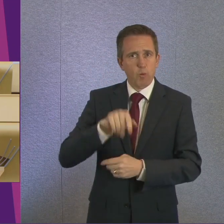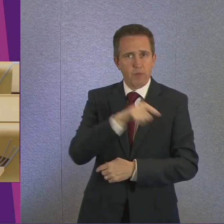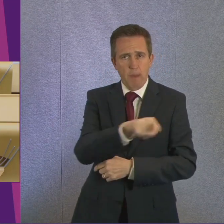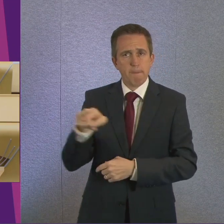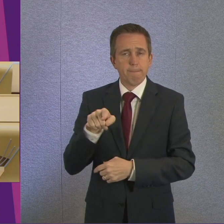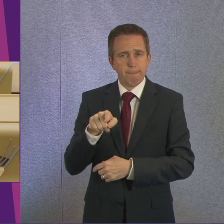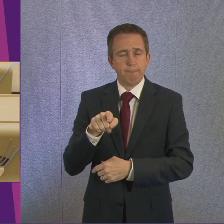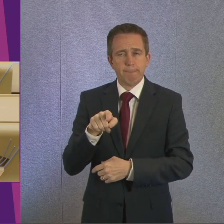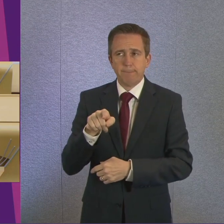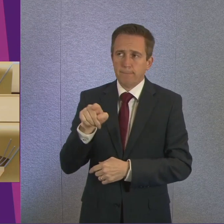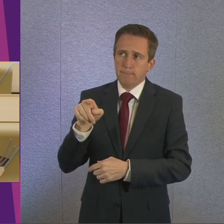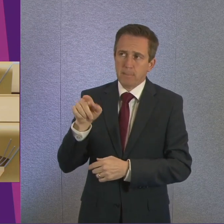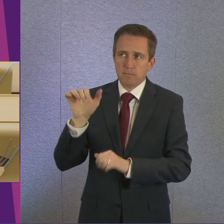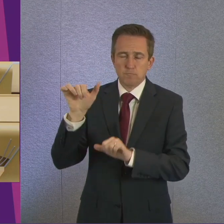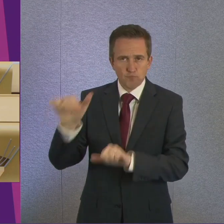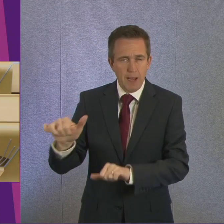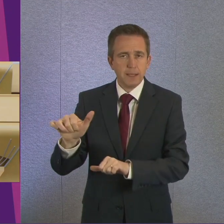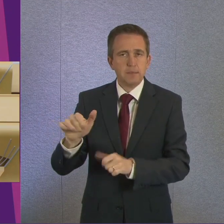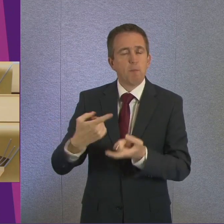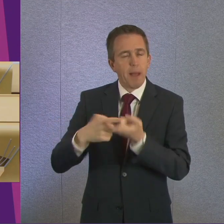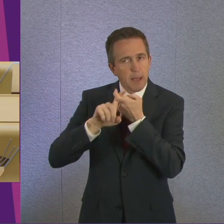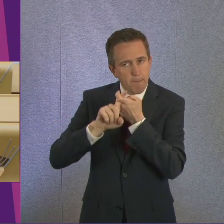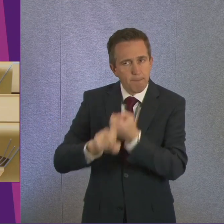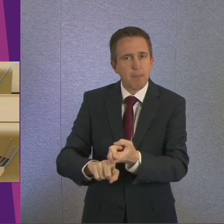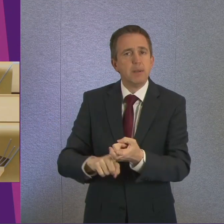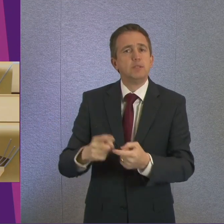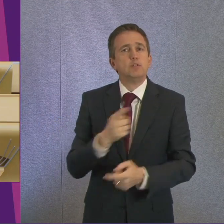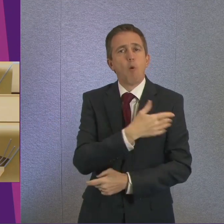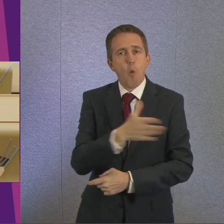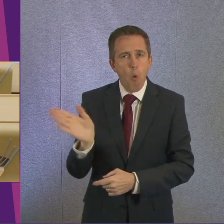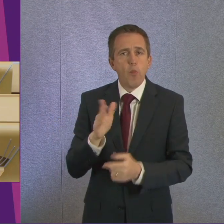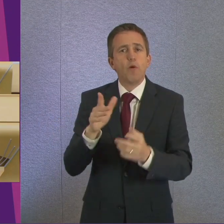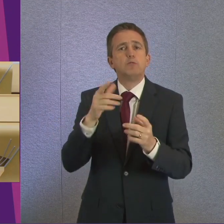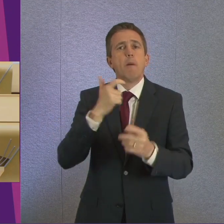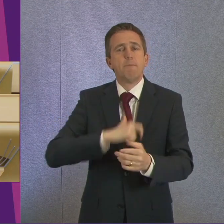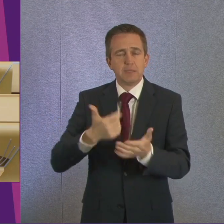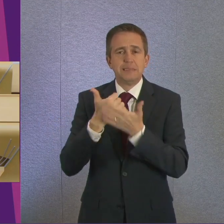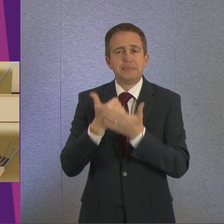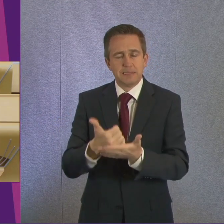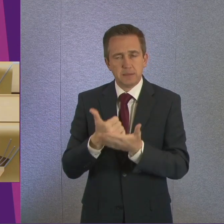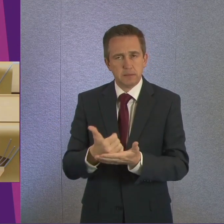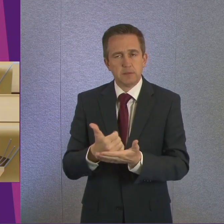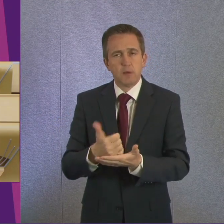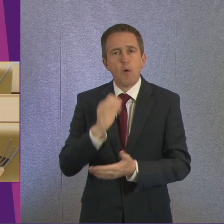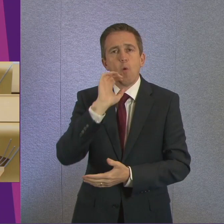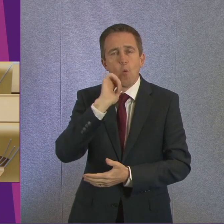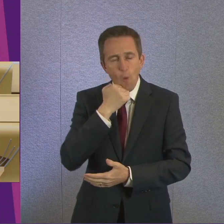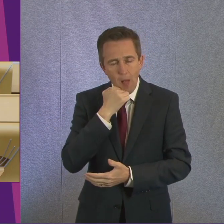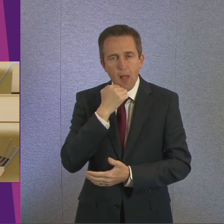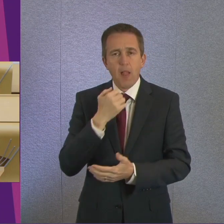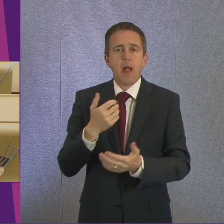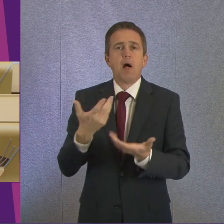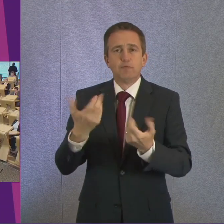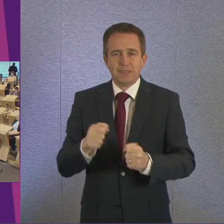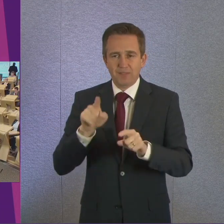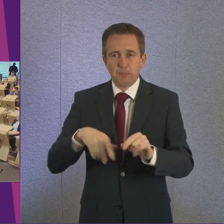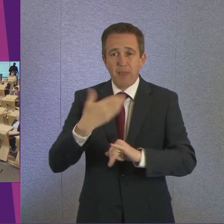Mr Cole-Hamilton, but more importantly, those personal assistants have my personal assurance that we will resolve this by the end of